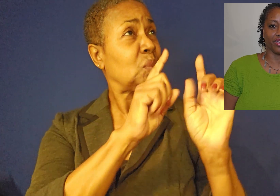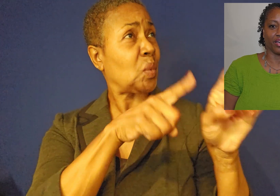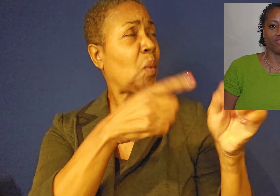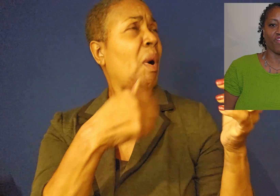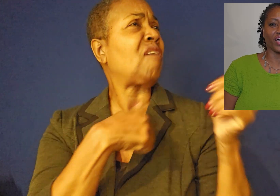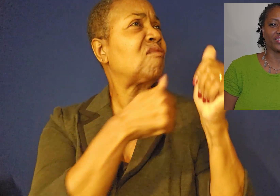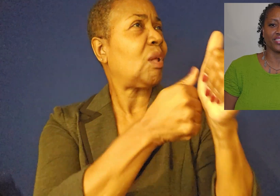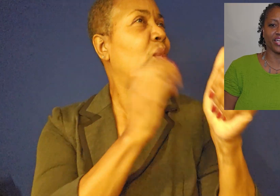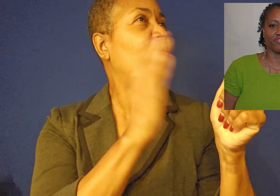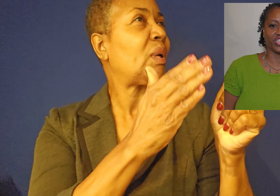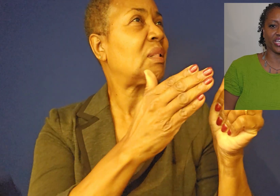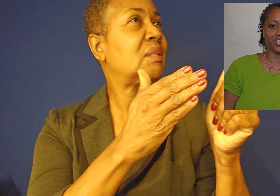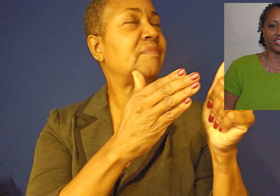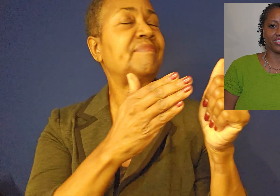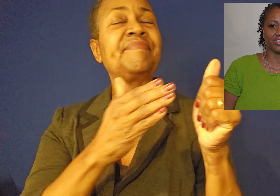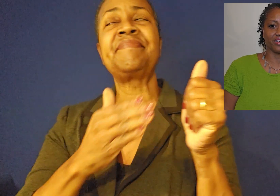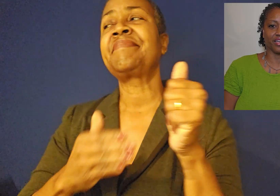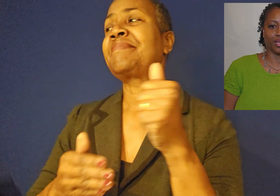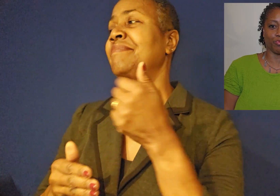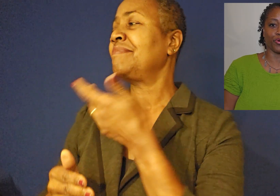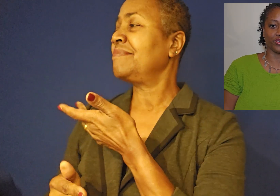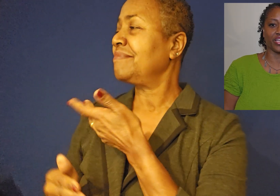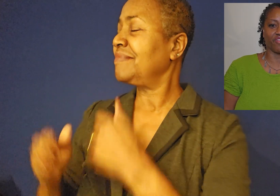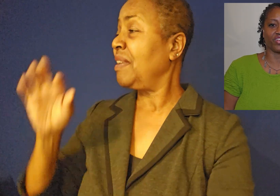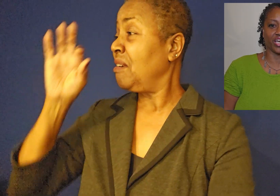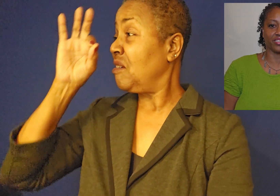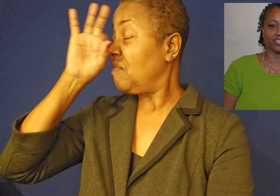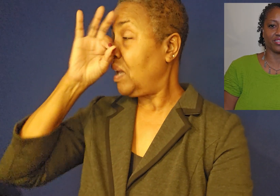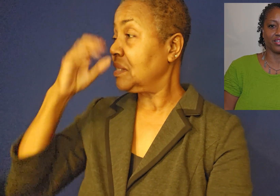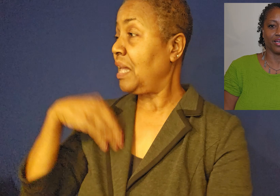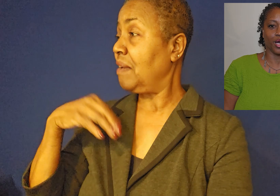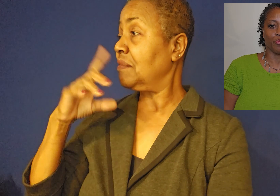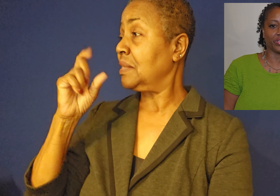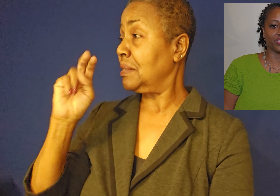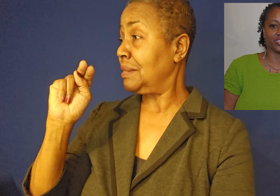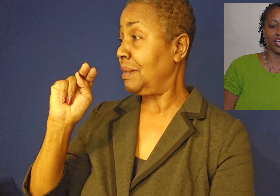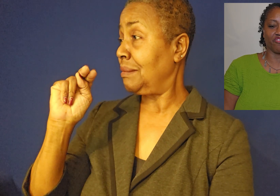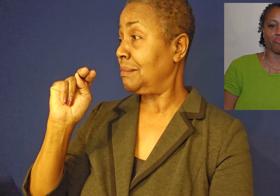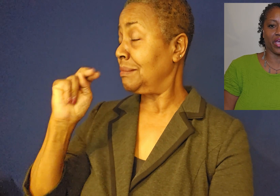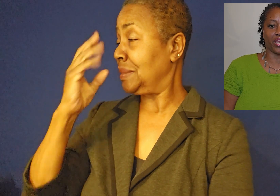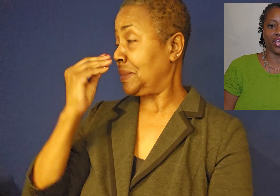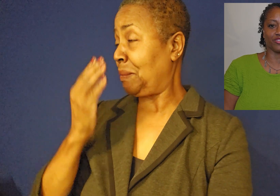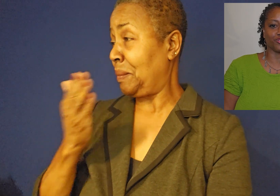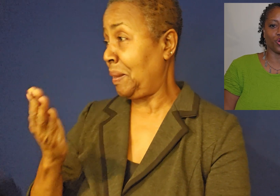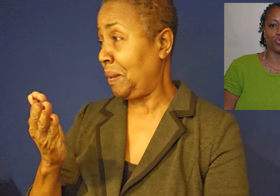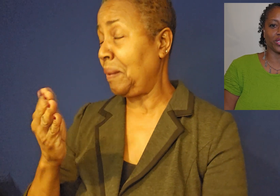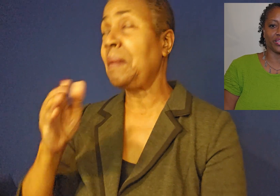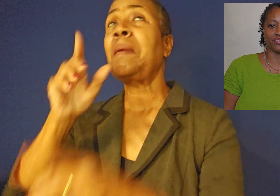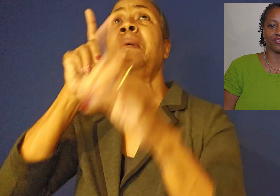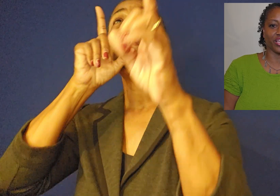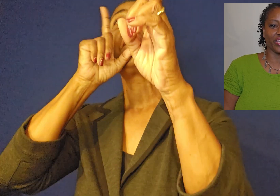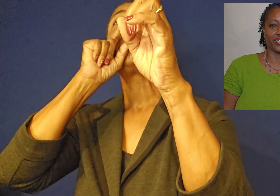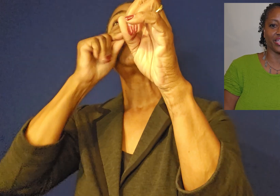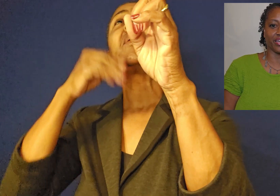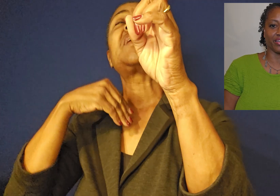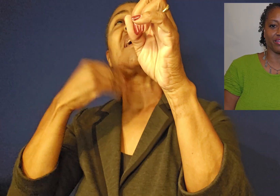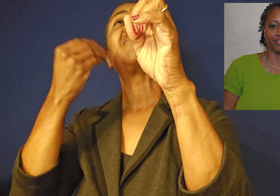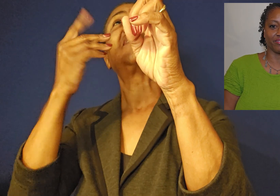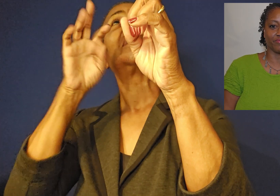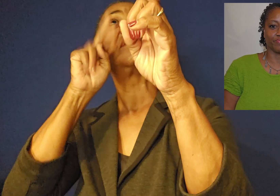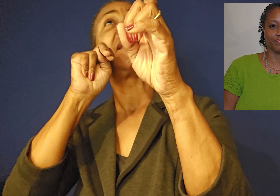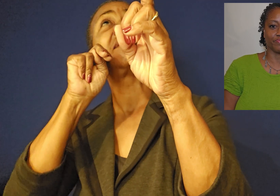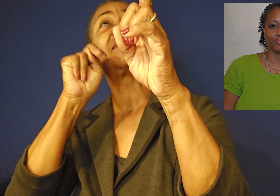replied, "Foxes have dens and birds have nests, but the Son of Man has no place to lay his